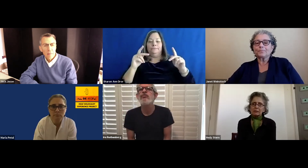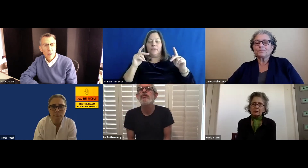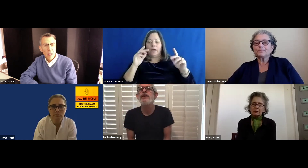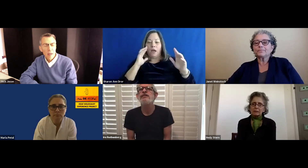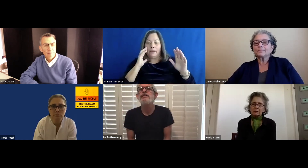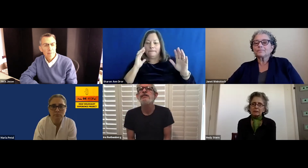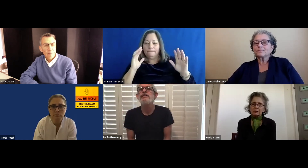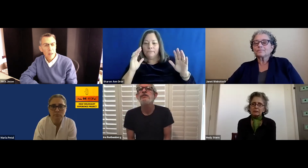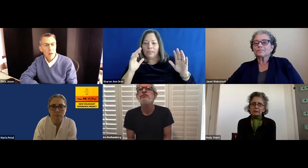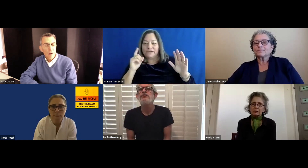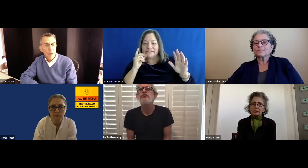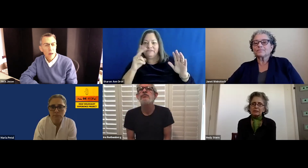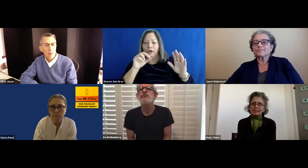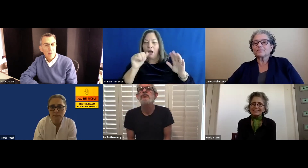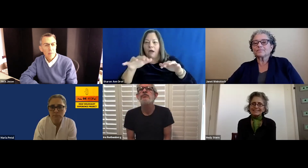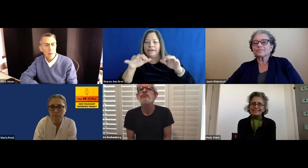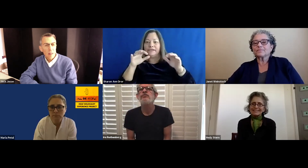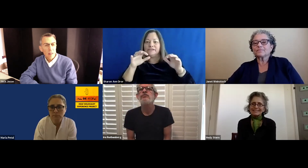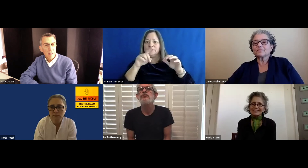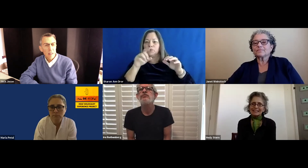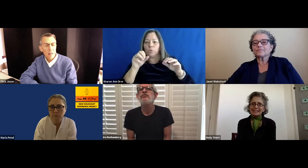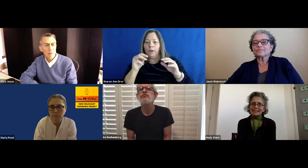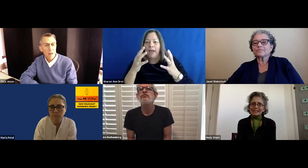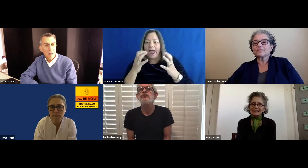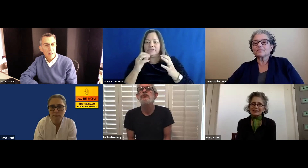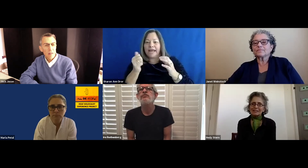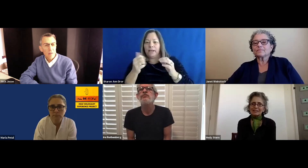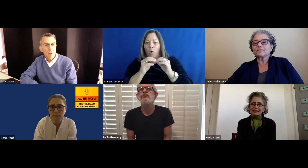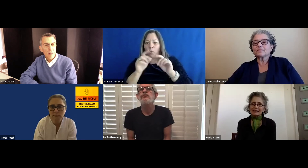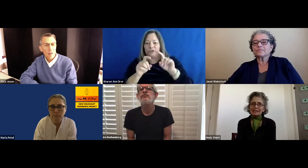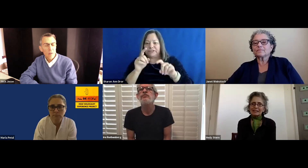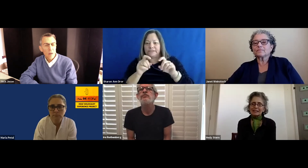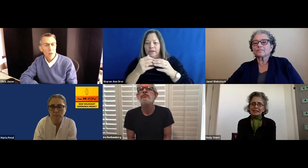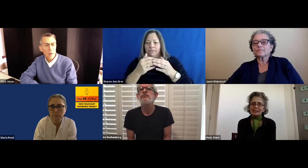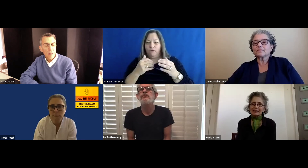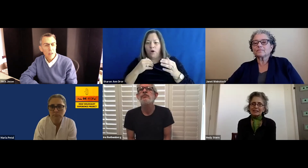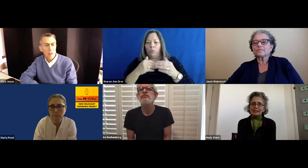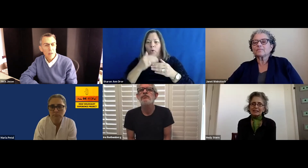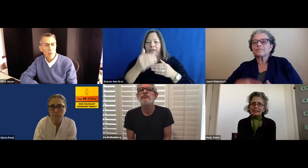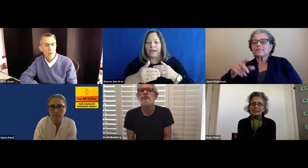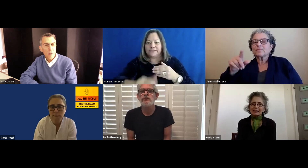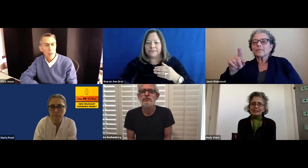Okay. Well, let's see if the audience wants one more questions before we go to the